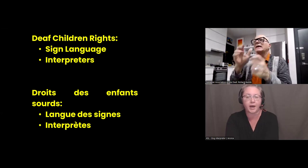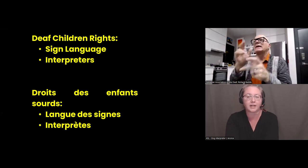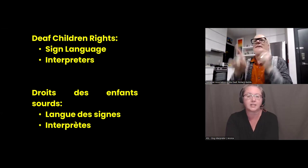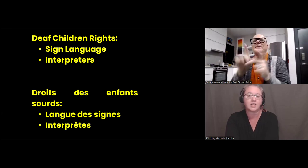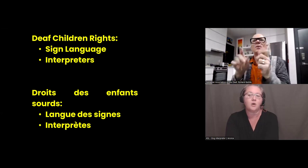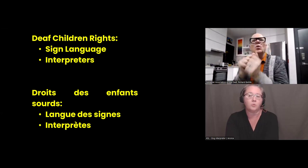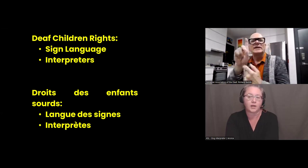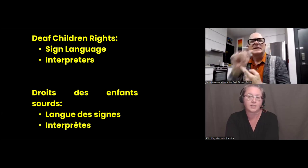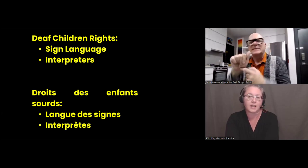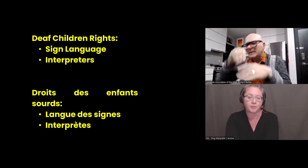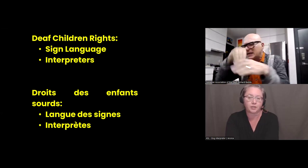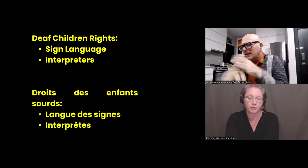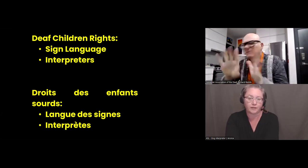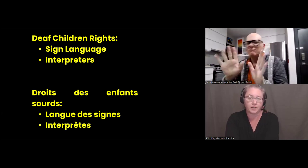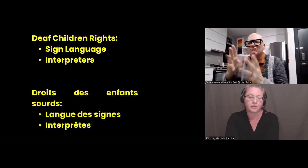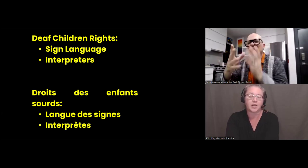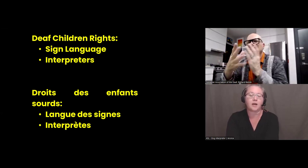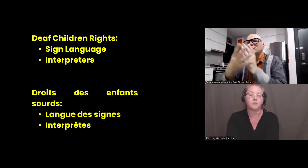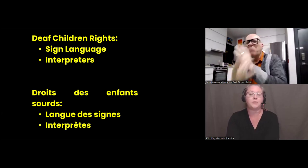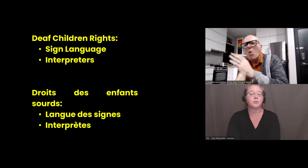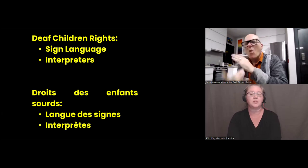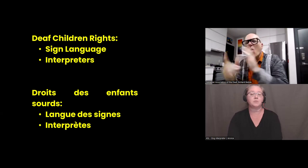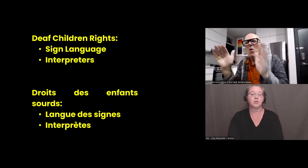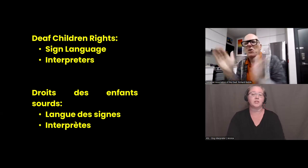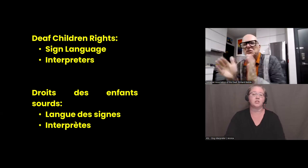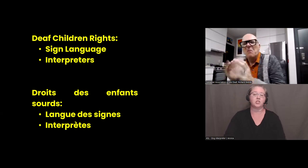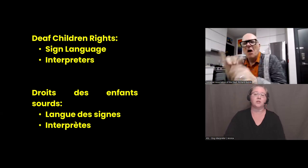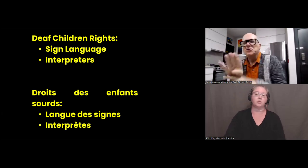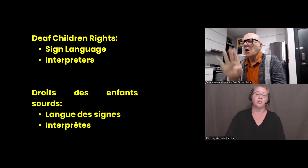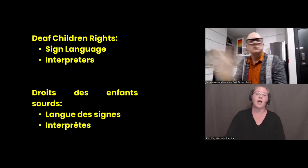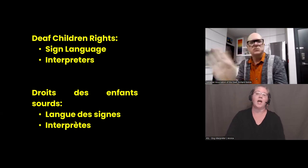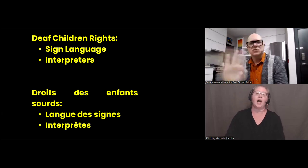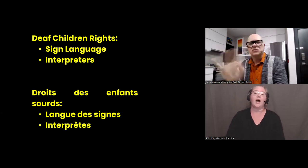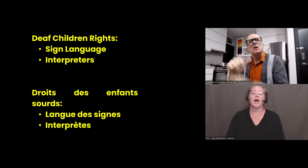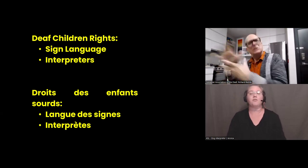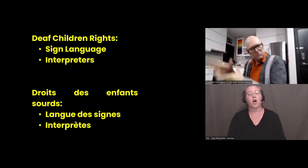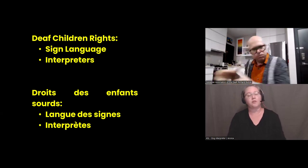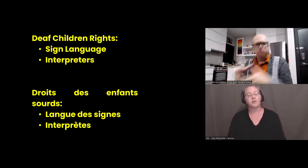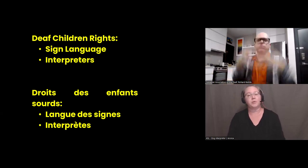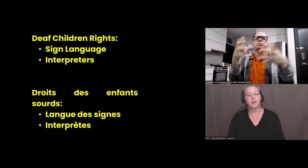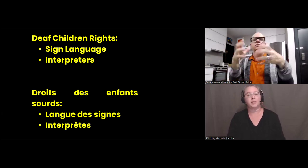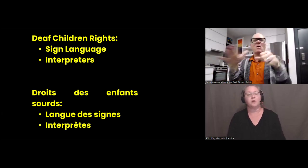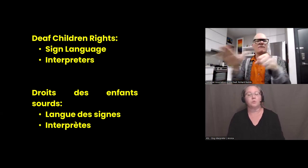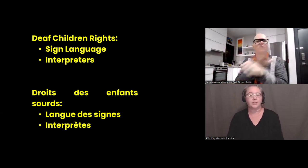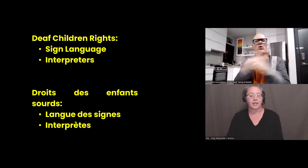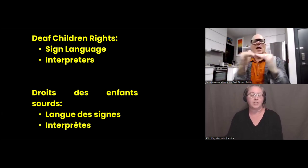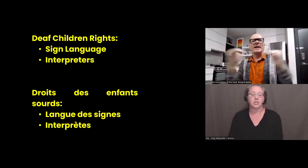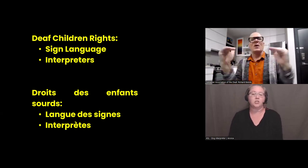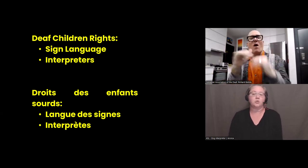impact what is happening around them, and how people with disabilities in general have often been relegated